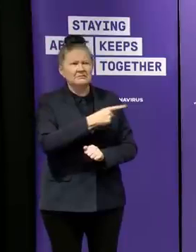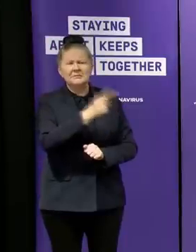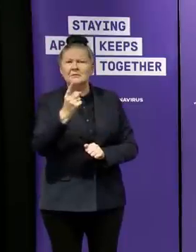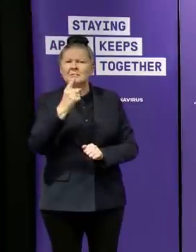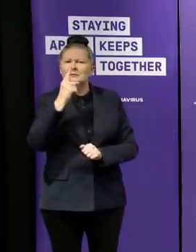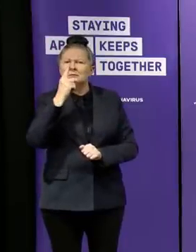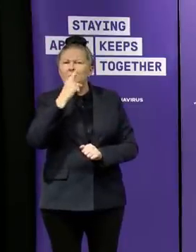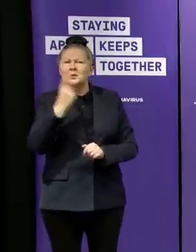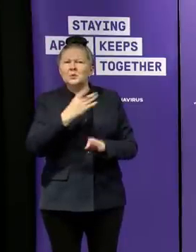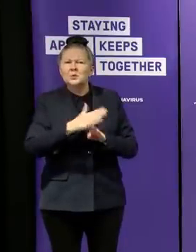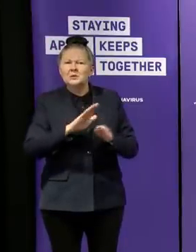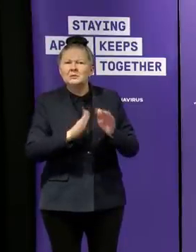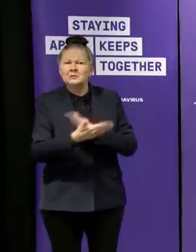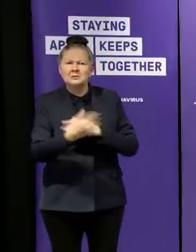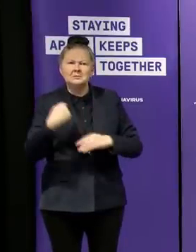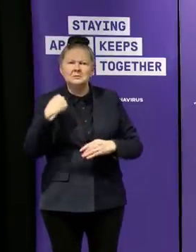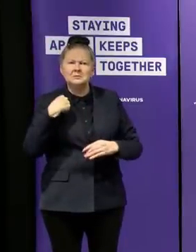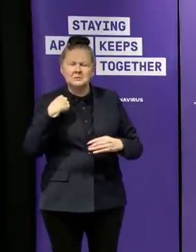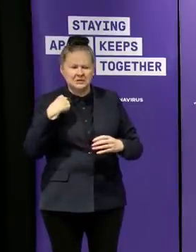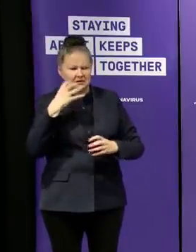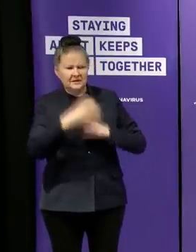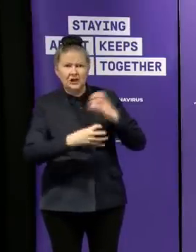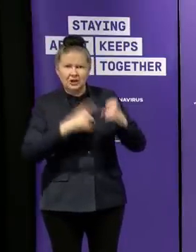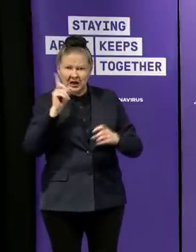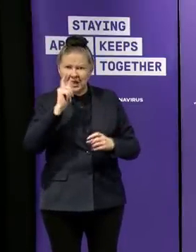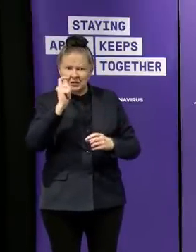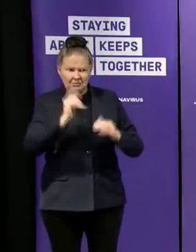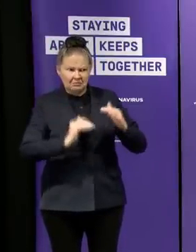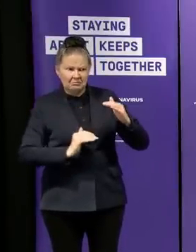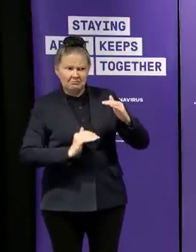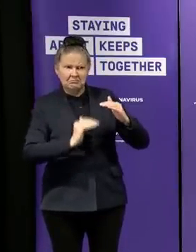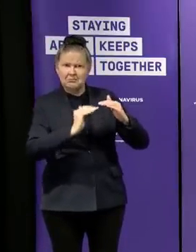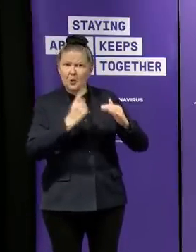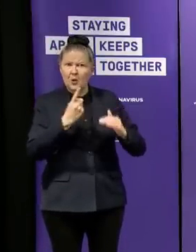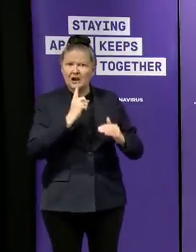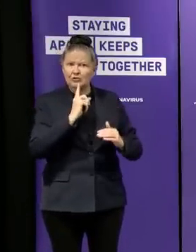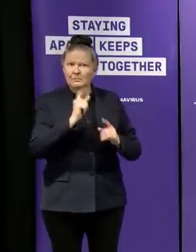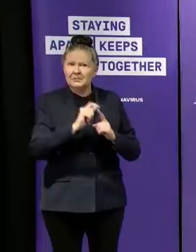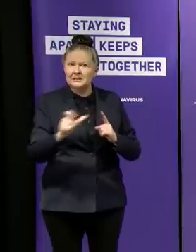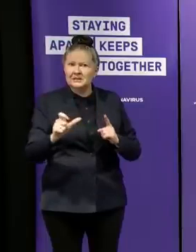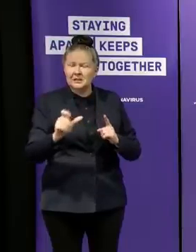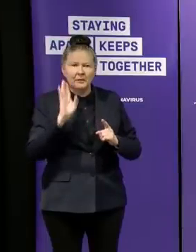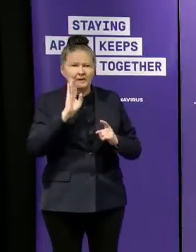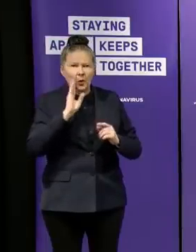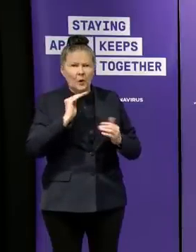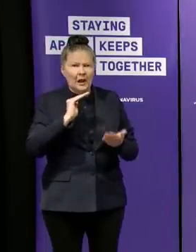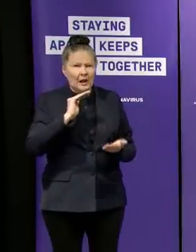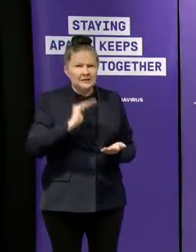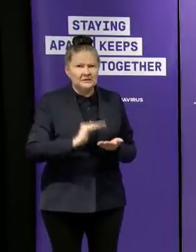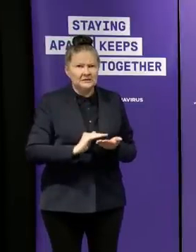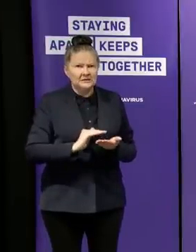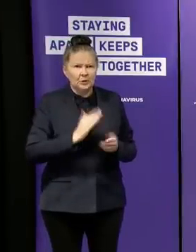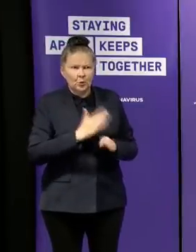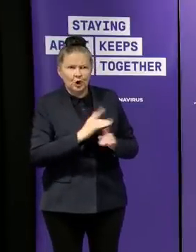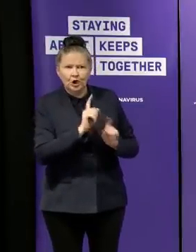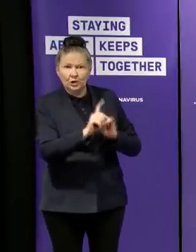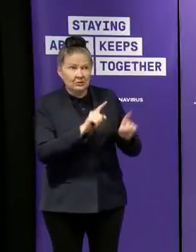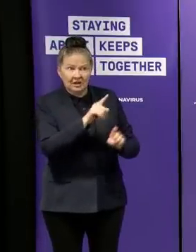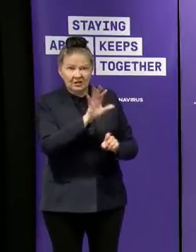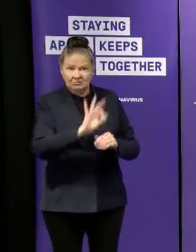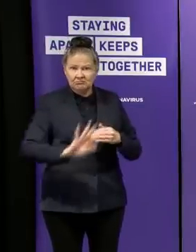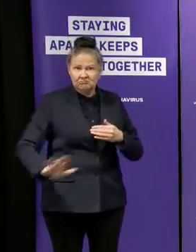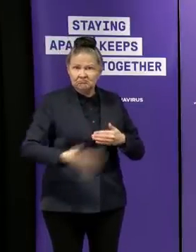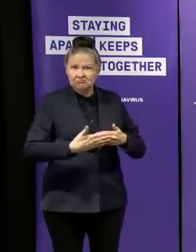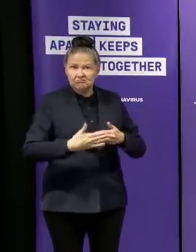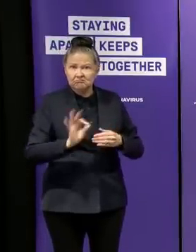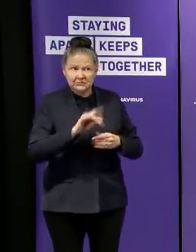recently operating at pretty close to their full capacity. They were operating at a reduced capacity before then, so they haven't stopped, they haven't closed